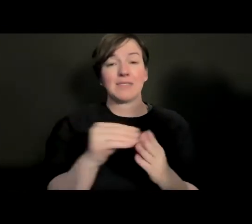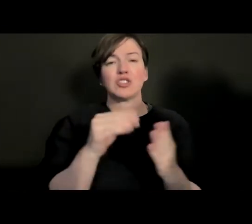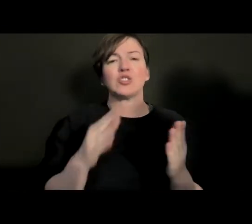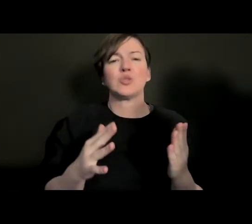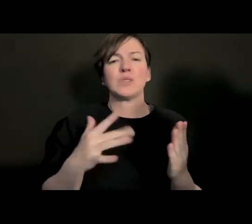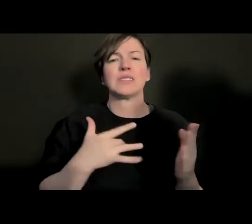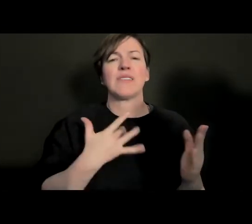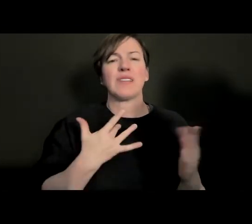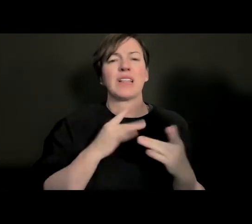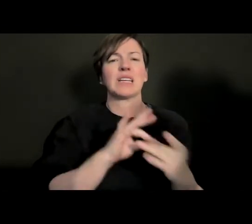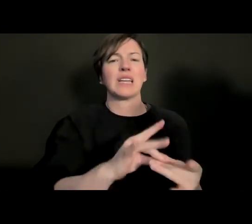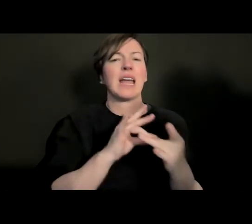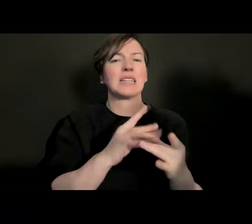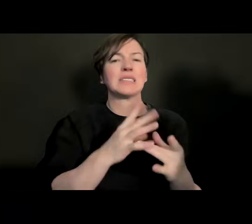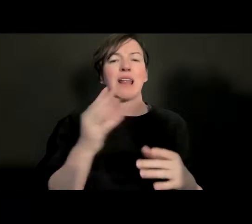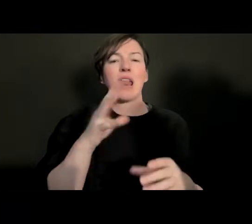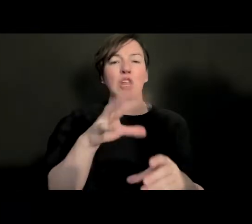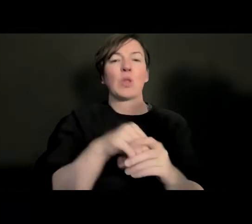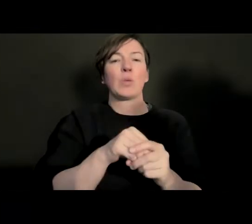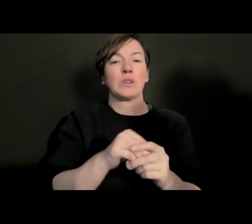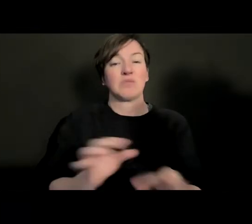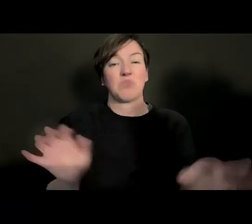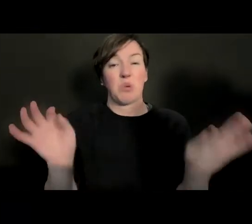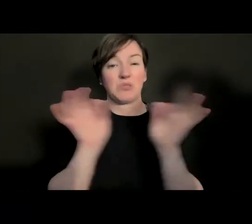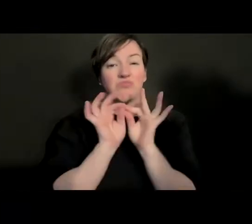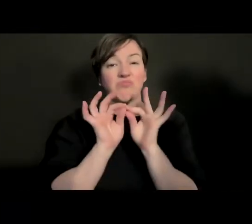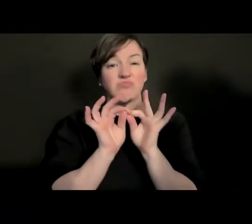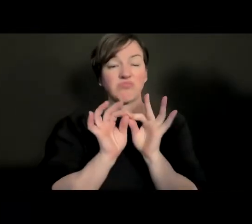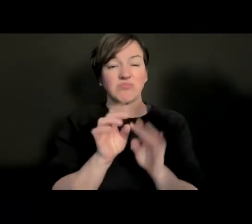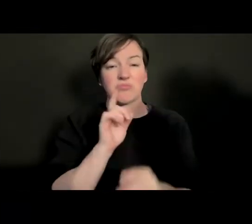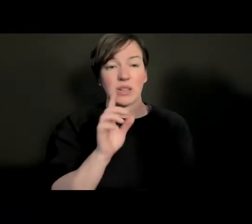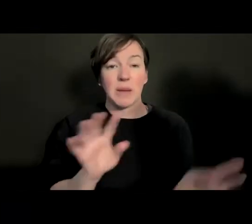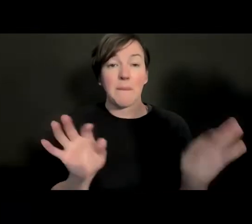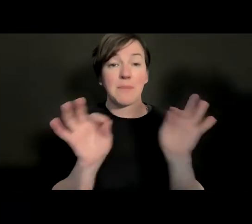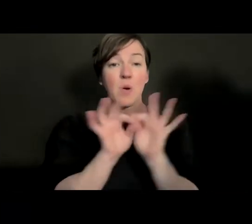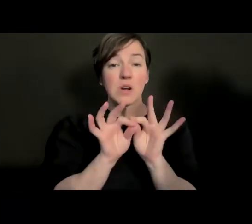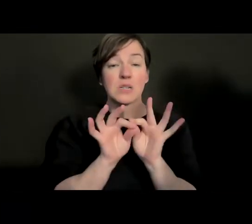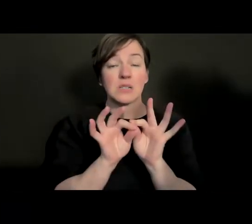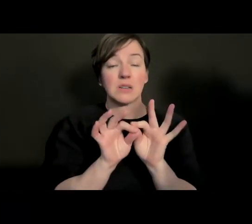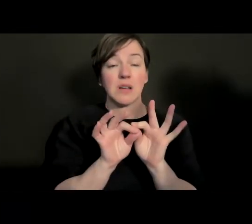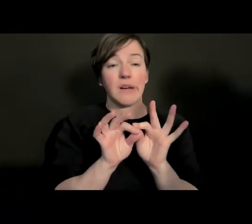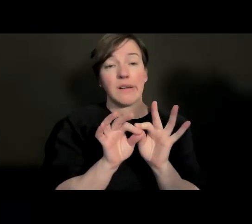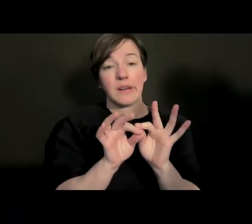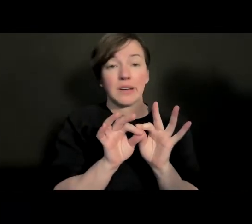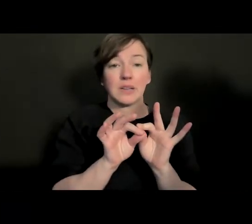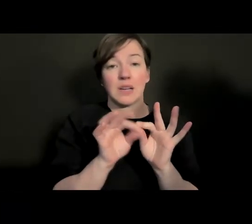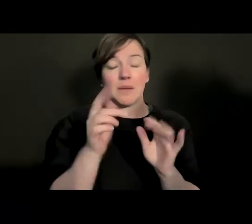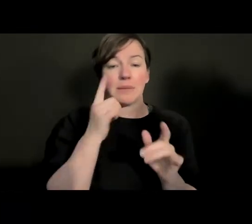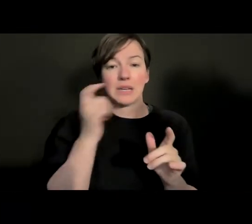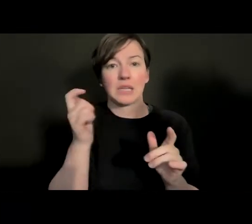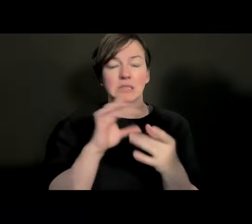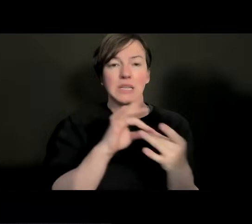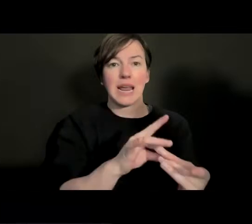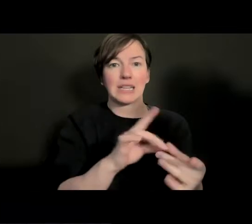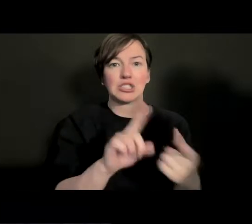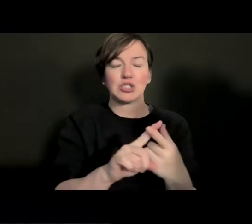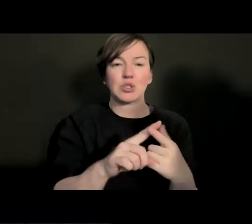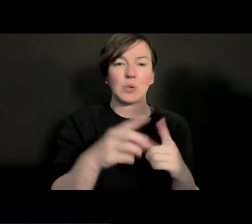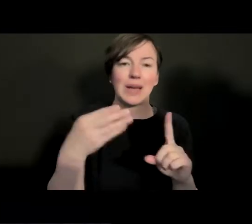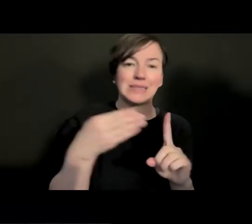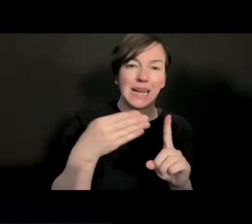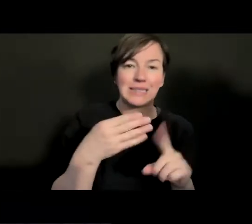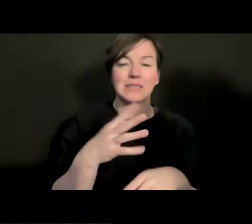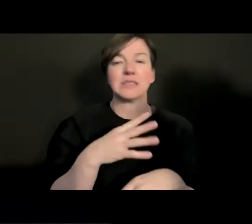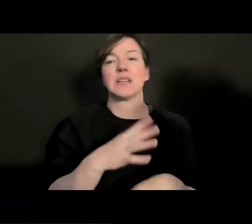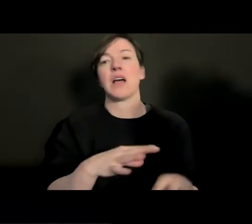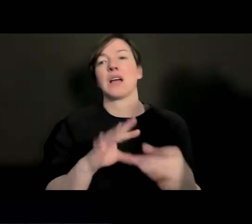feeling connected and included. It's so important because it then connects to attendance. It then connects